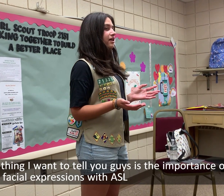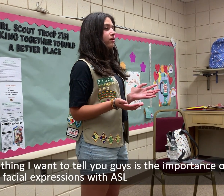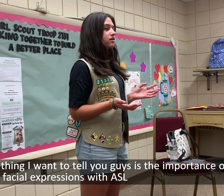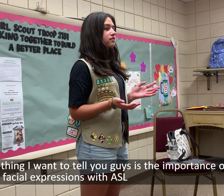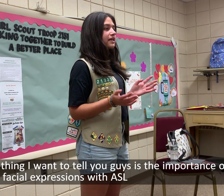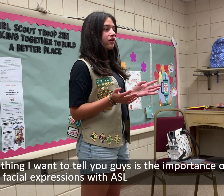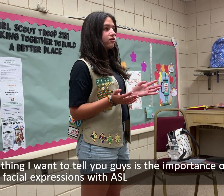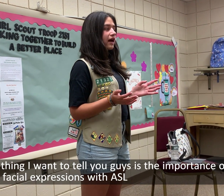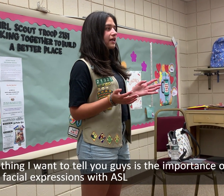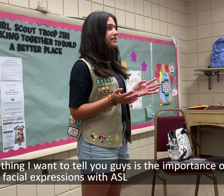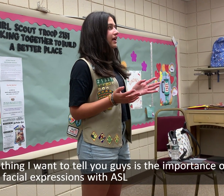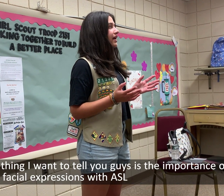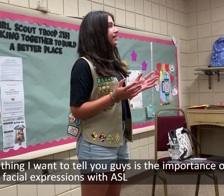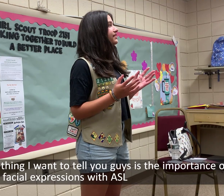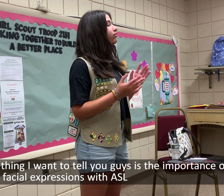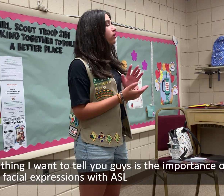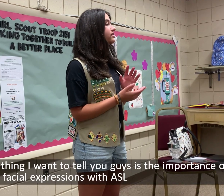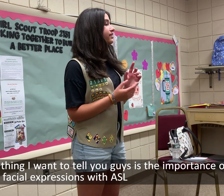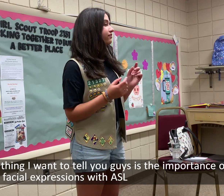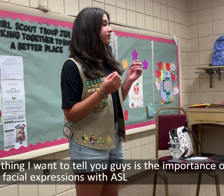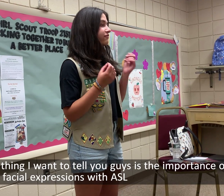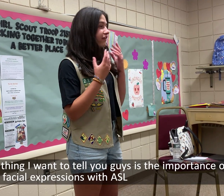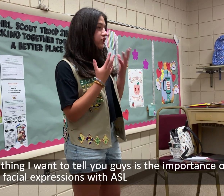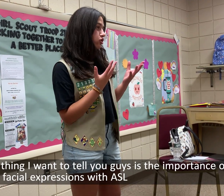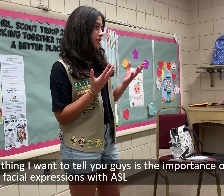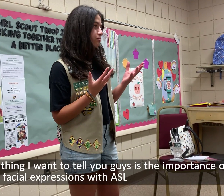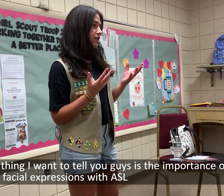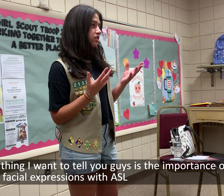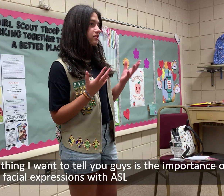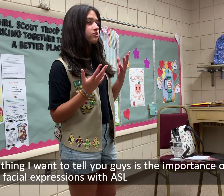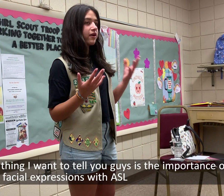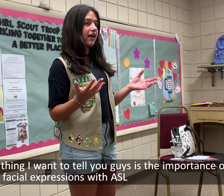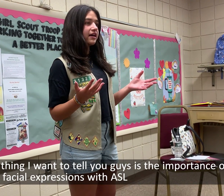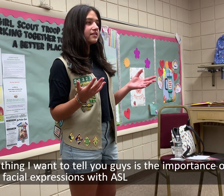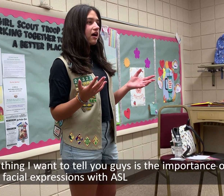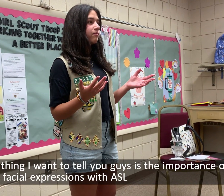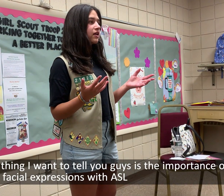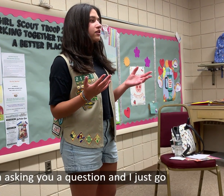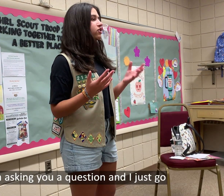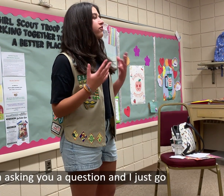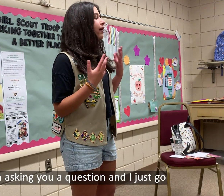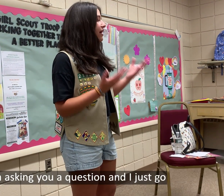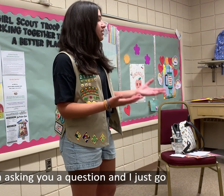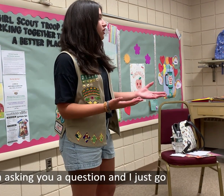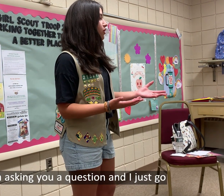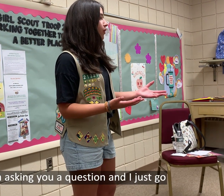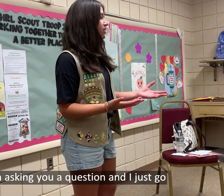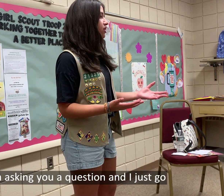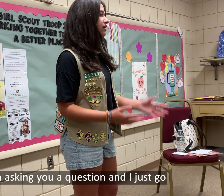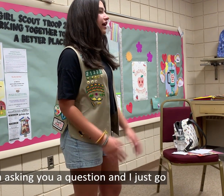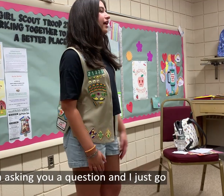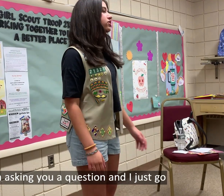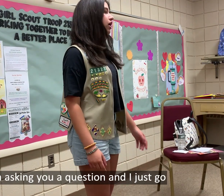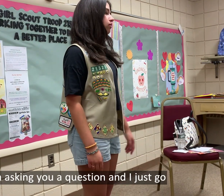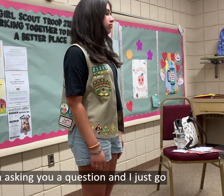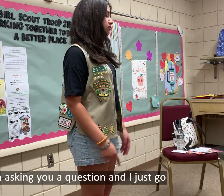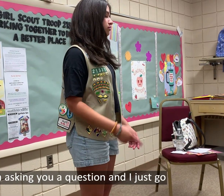want to tell you guys is the importance of facial expressions with ASL. So if I'm asking you a question and I just go,